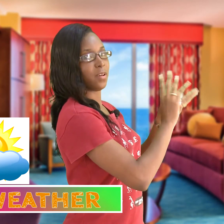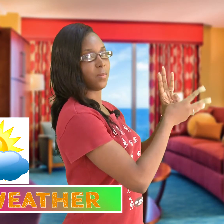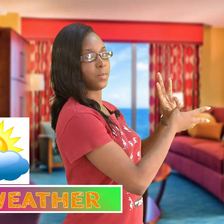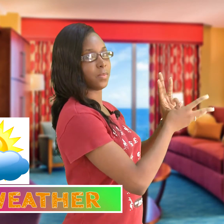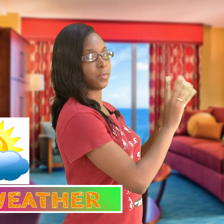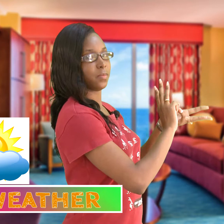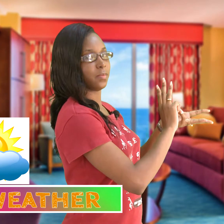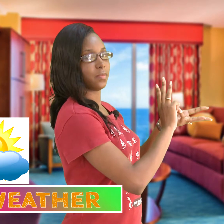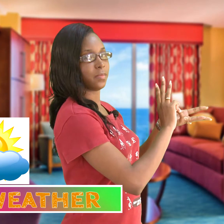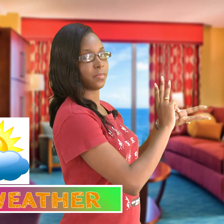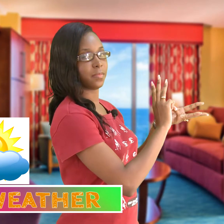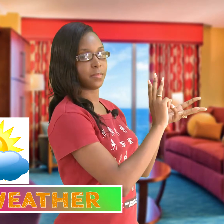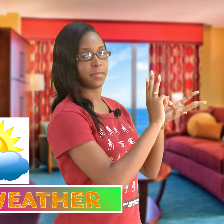Weather.